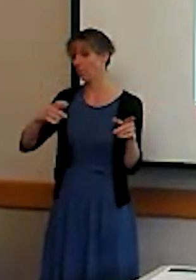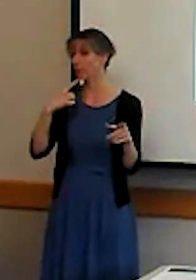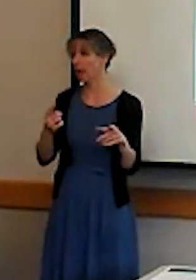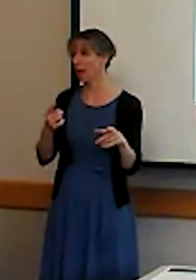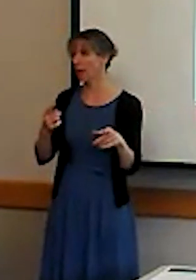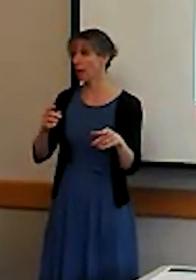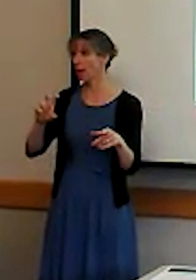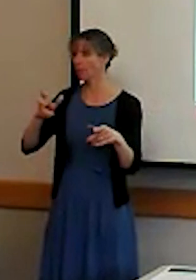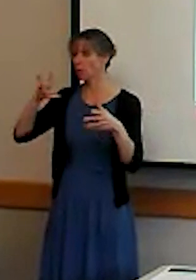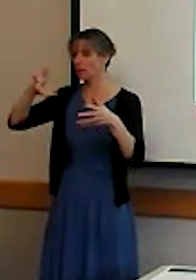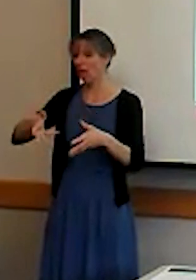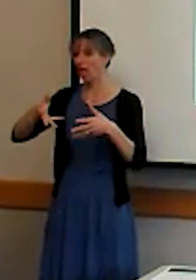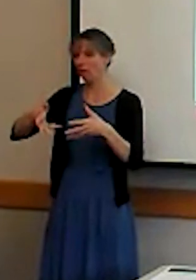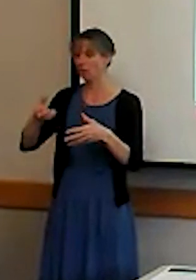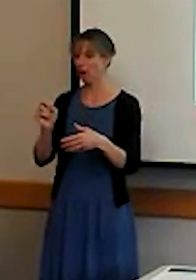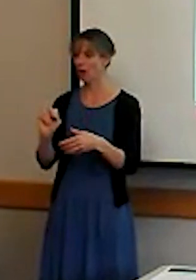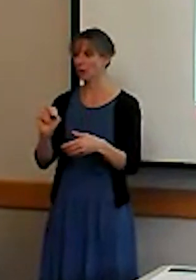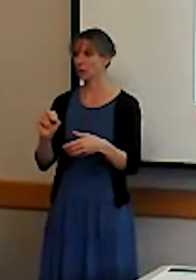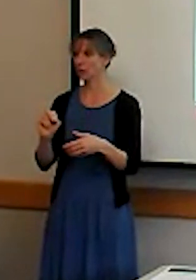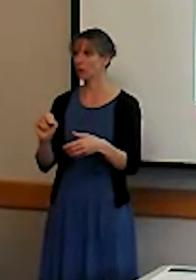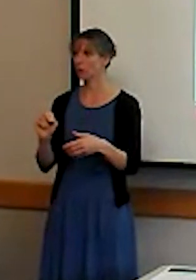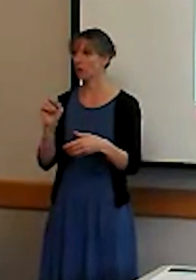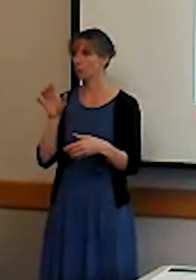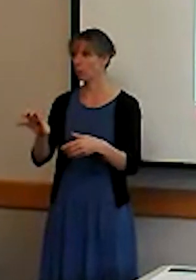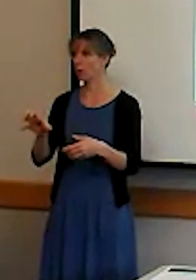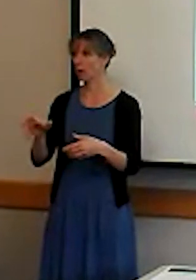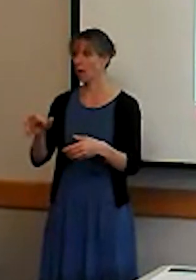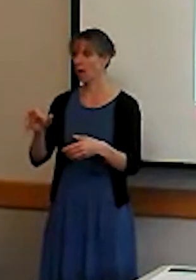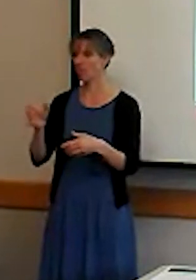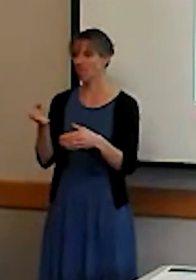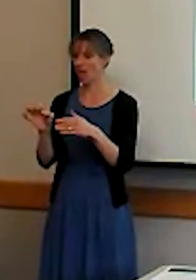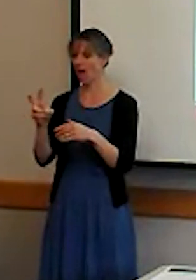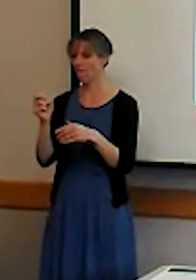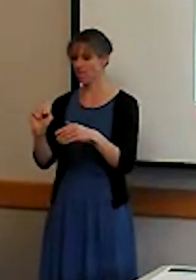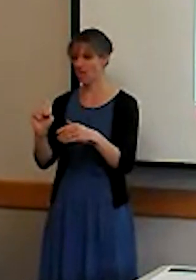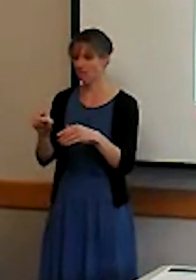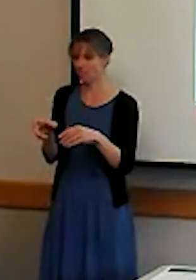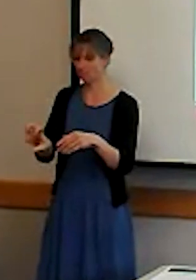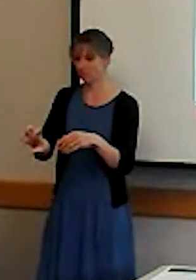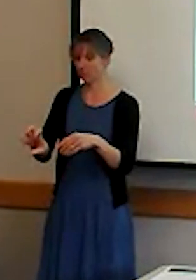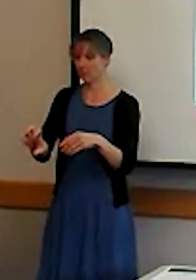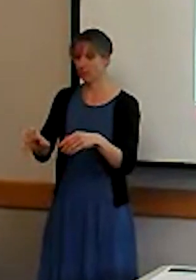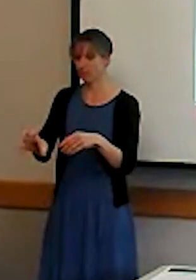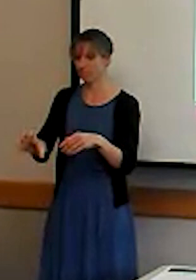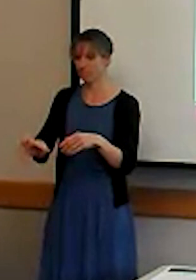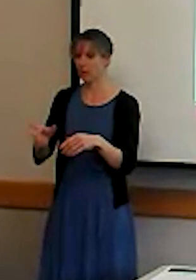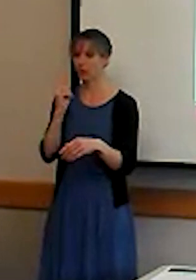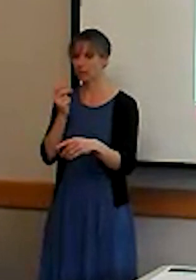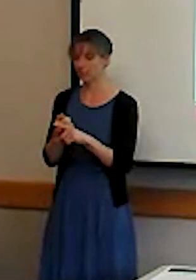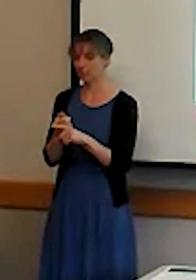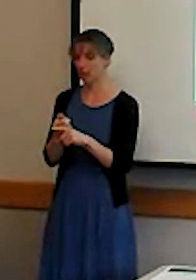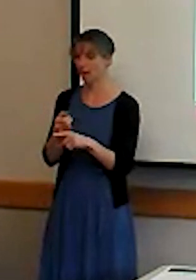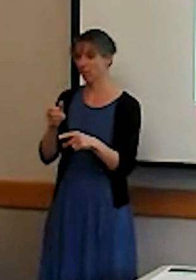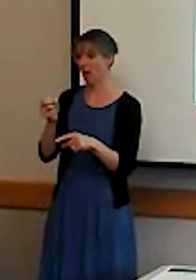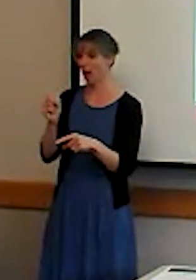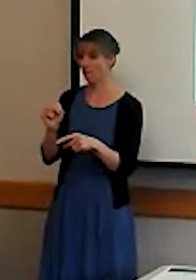you if the oven got left on. So you could put that on someone's oven in their apartment and then have access to see if they left